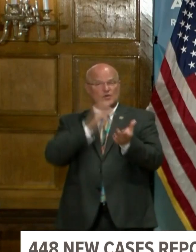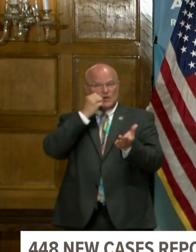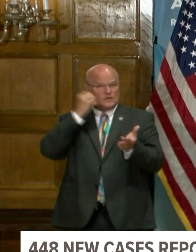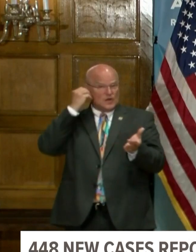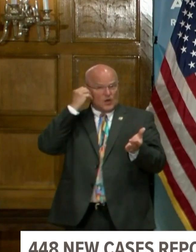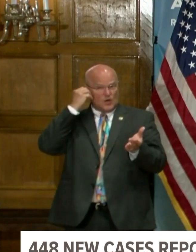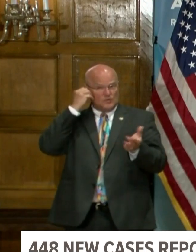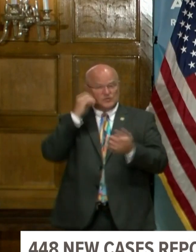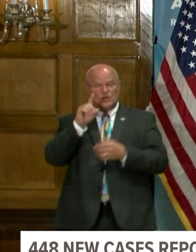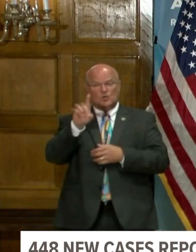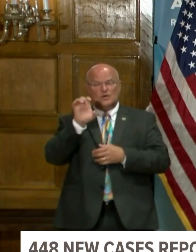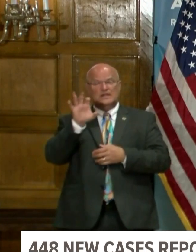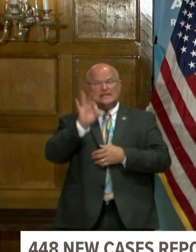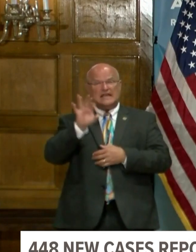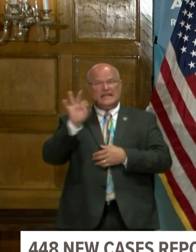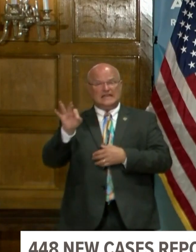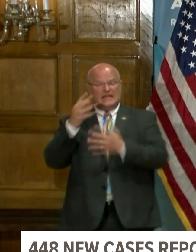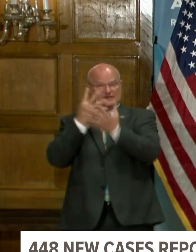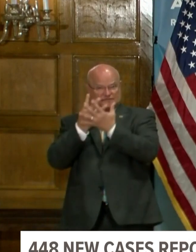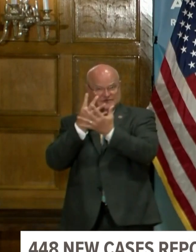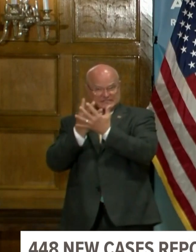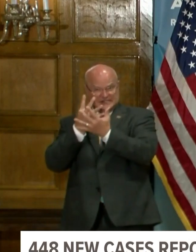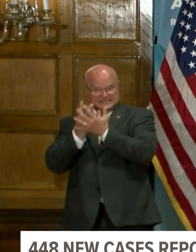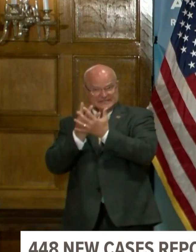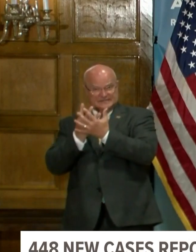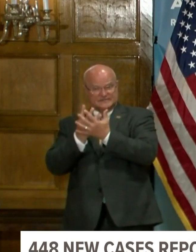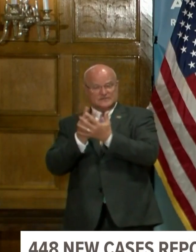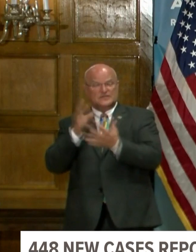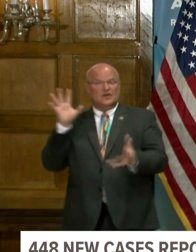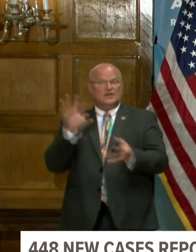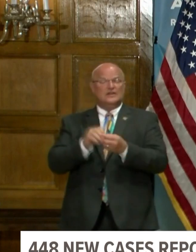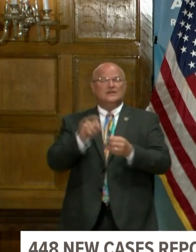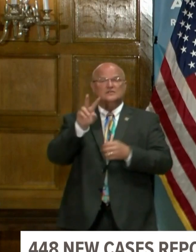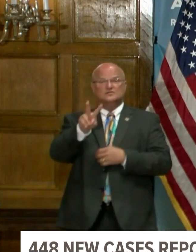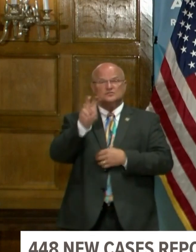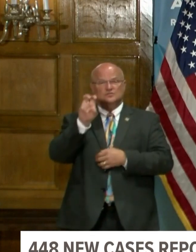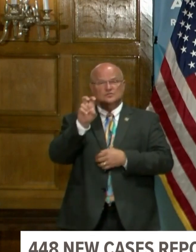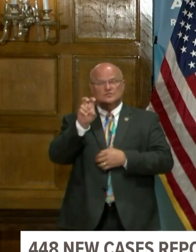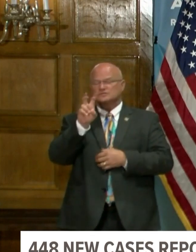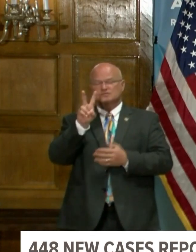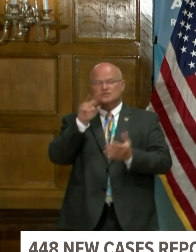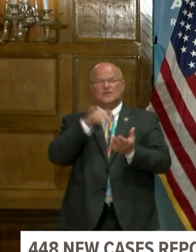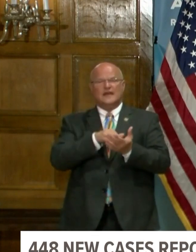homes. 199 are in correctional facilities, so we have